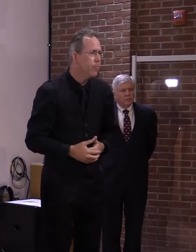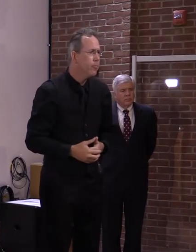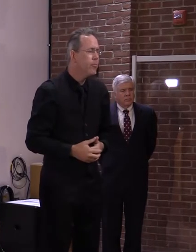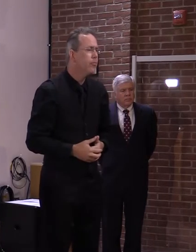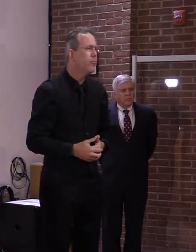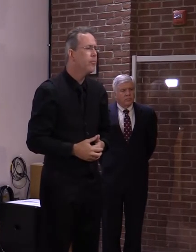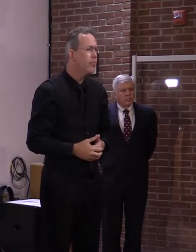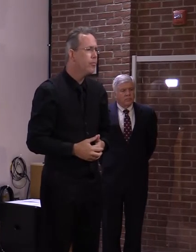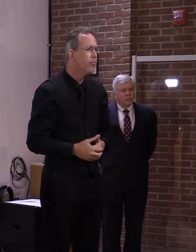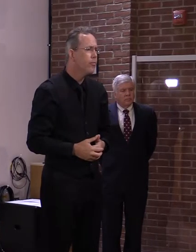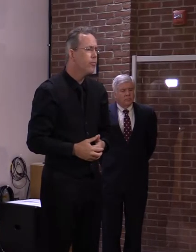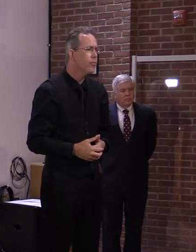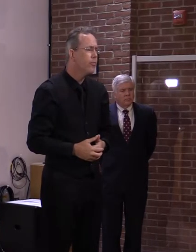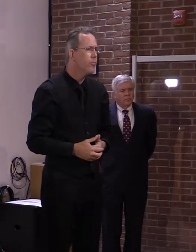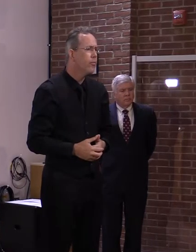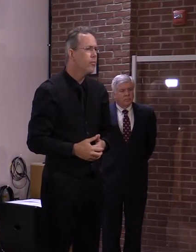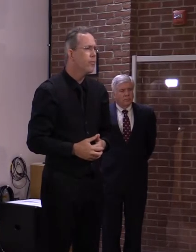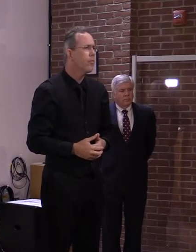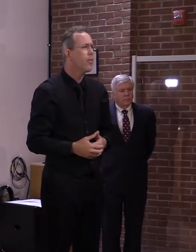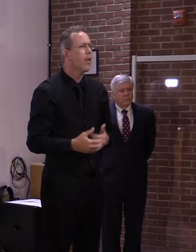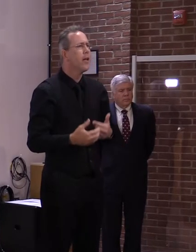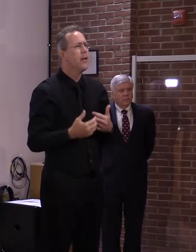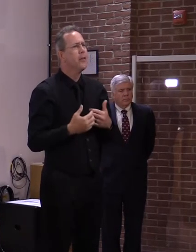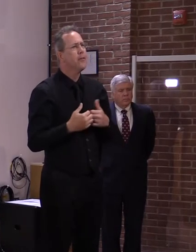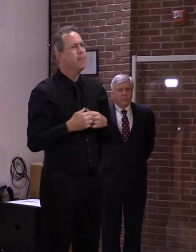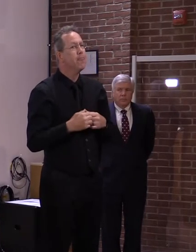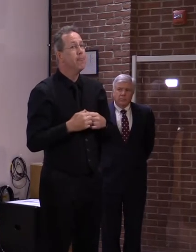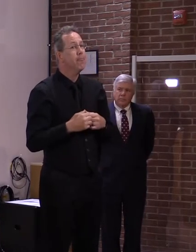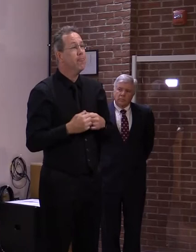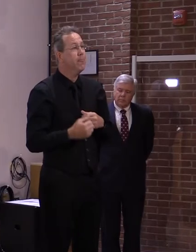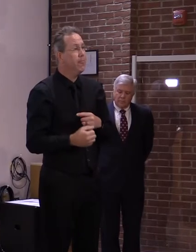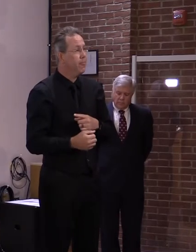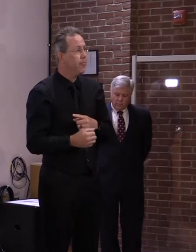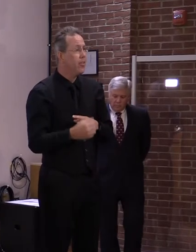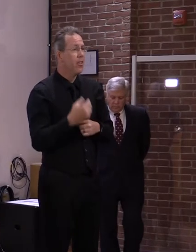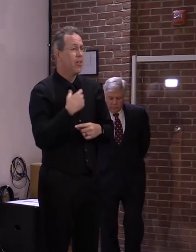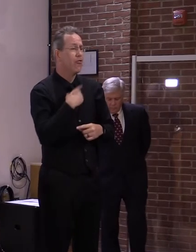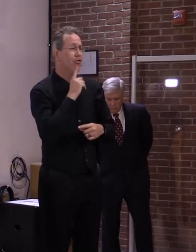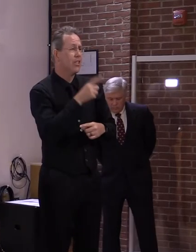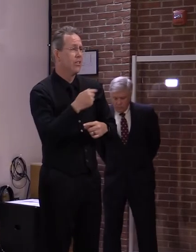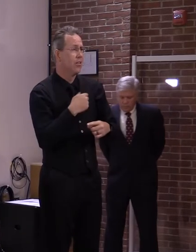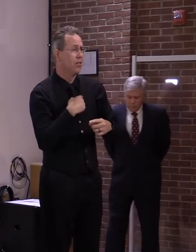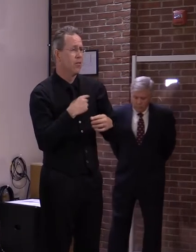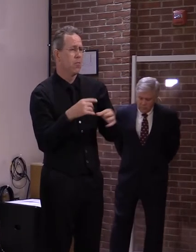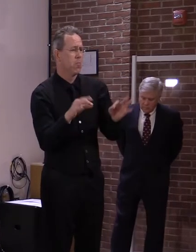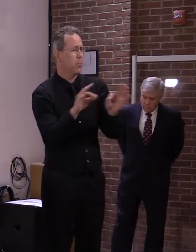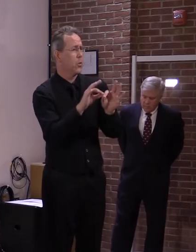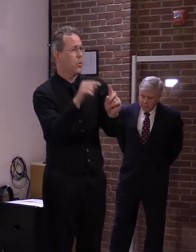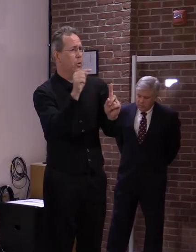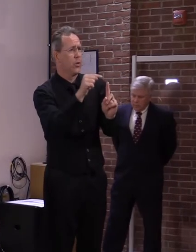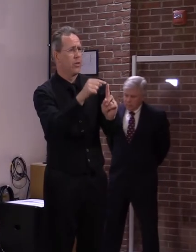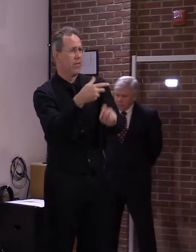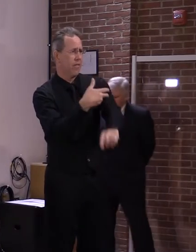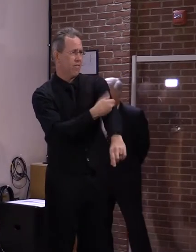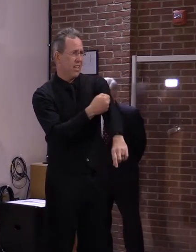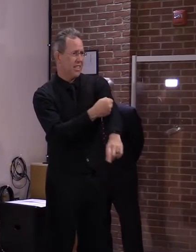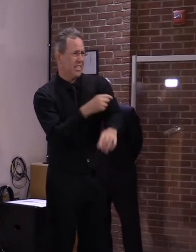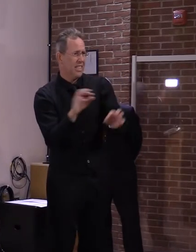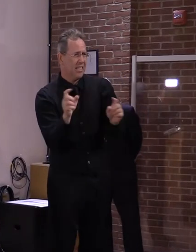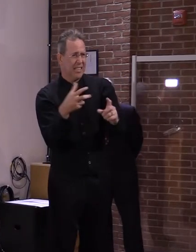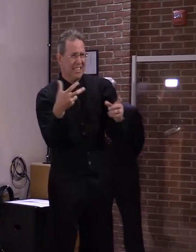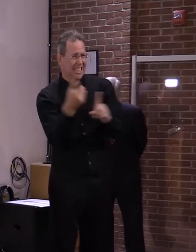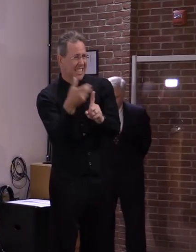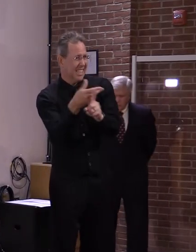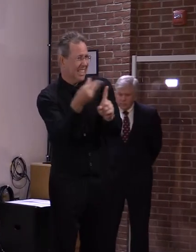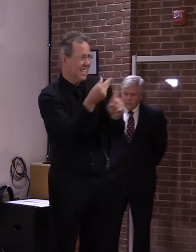I continue to advocate that we need to get more vaccines in the arms of Vermonters, and this will lead us to lifting all